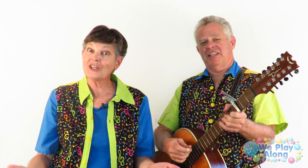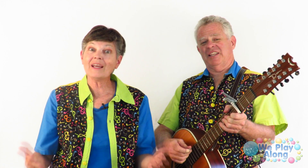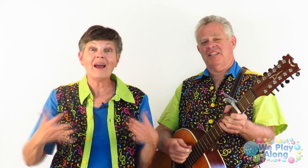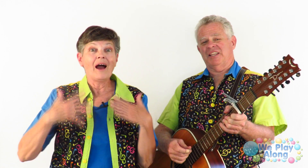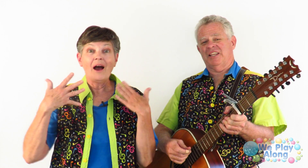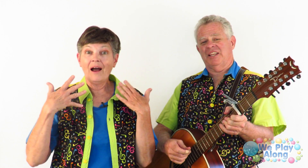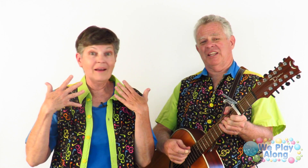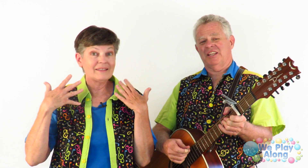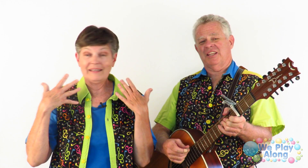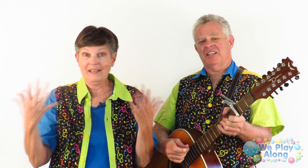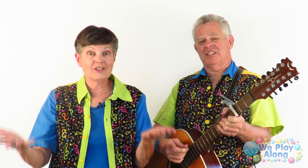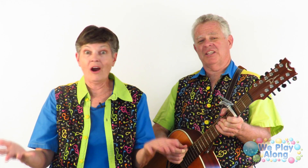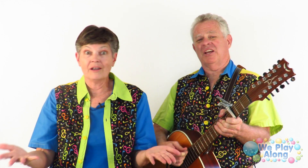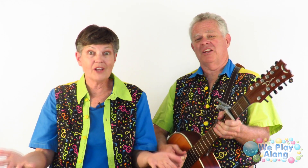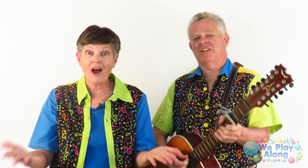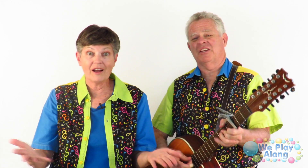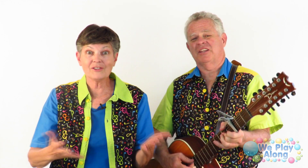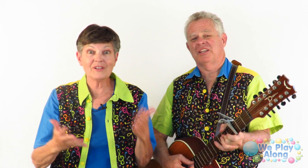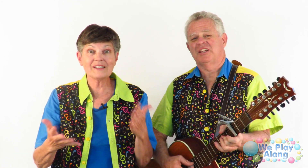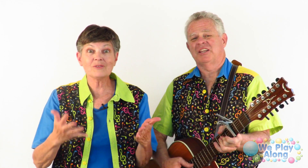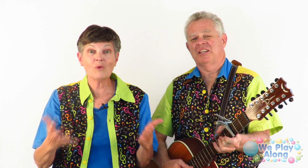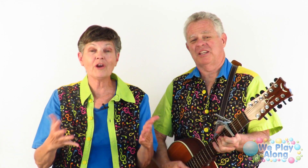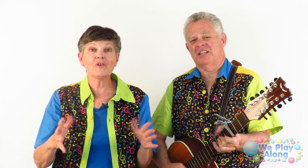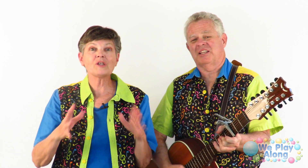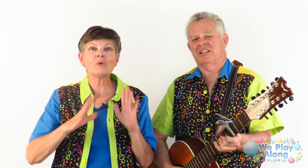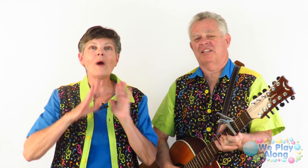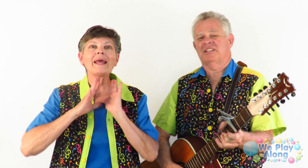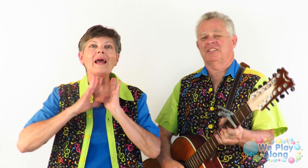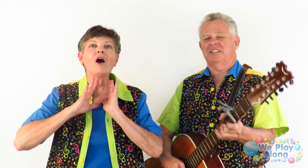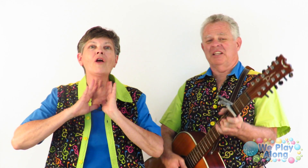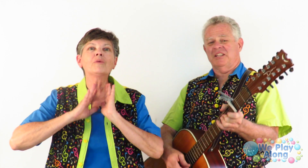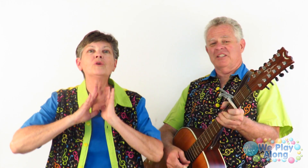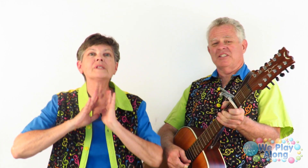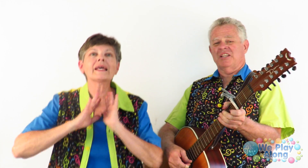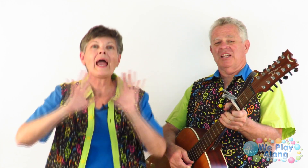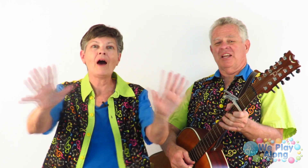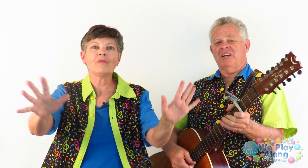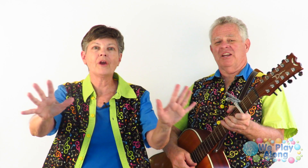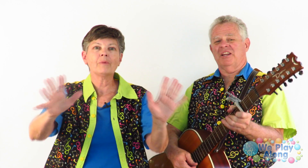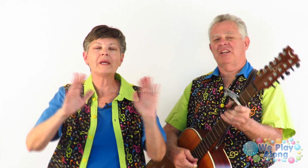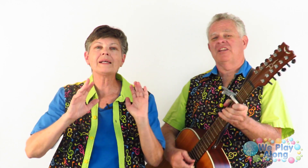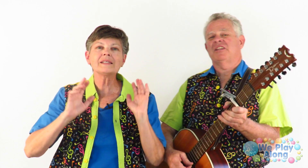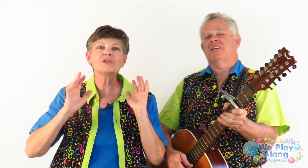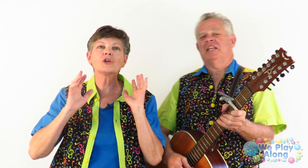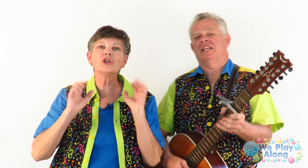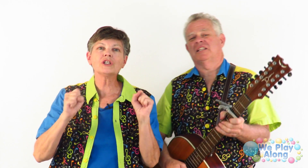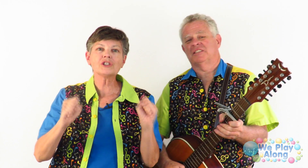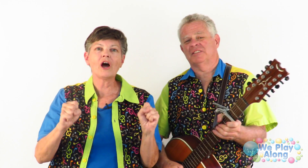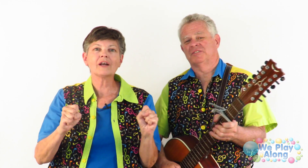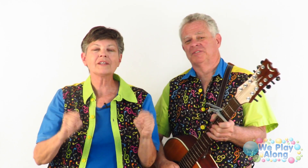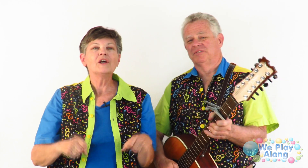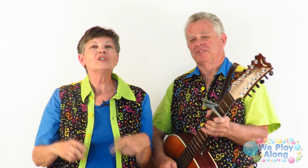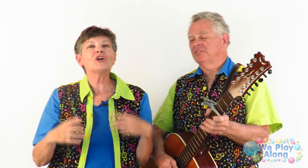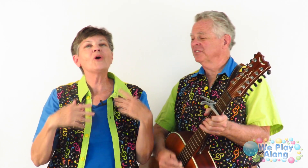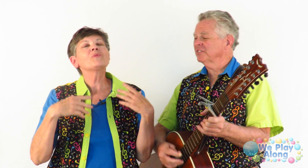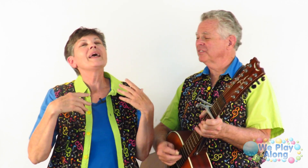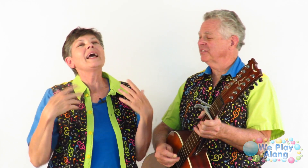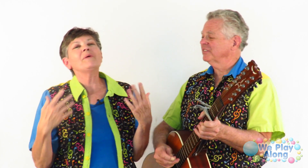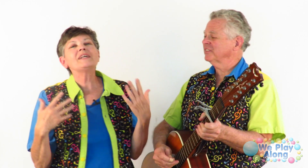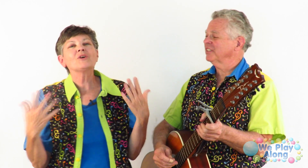teaching kids our songs. So this is wonderful because we want to get all the music out there because these are good songs. So anyway, so